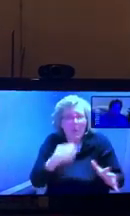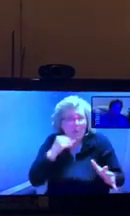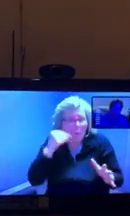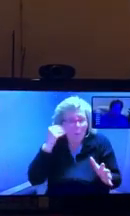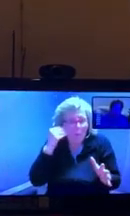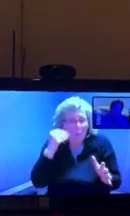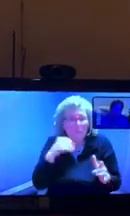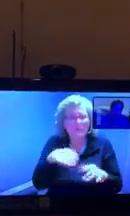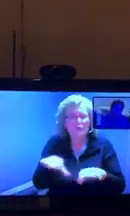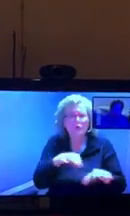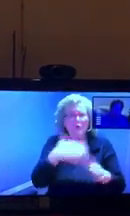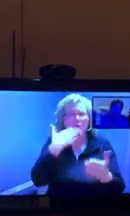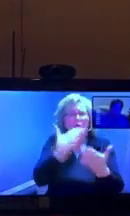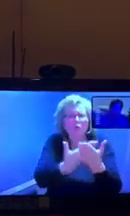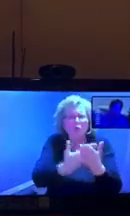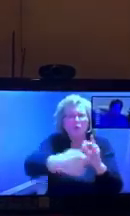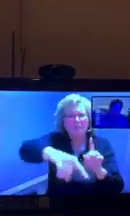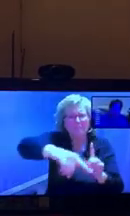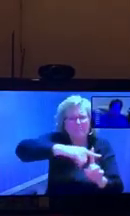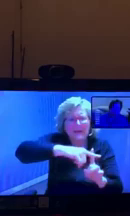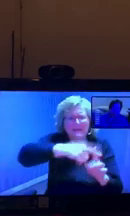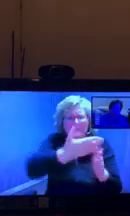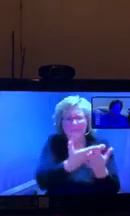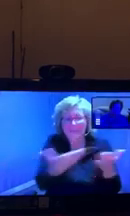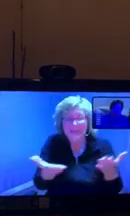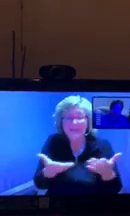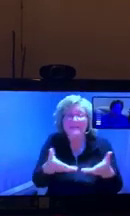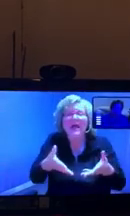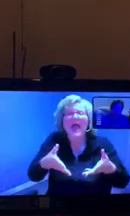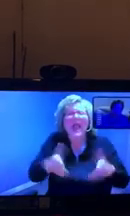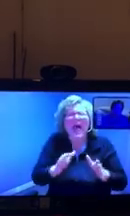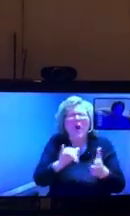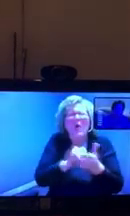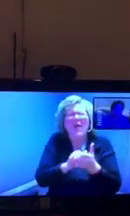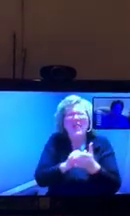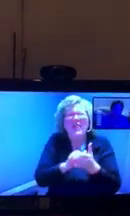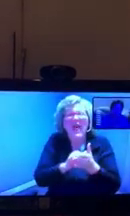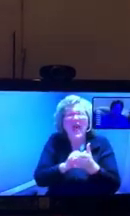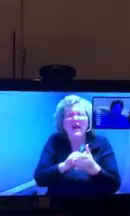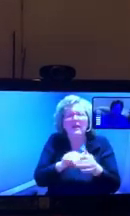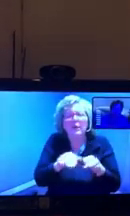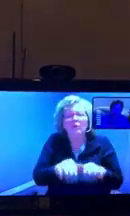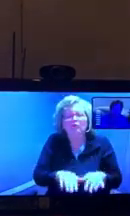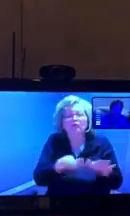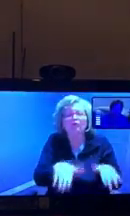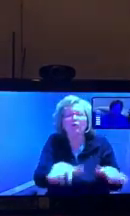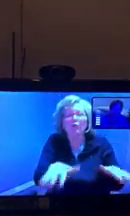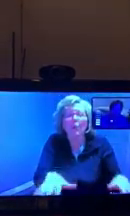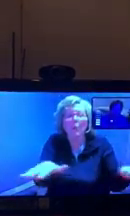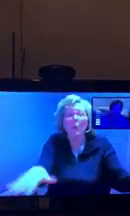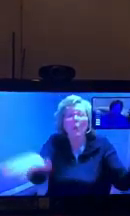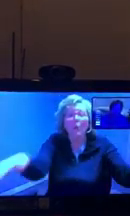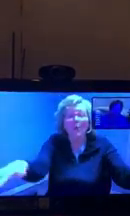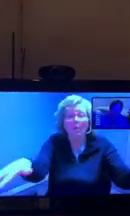good, positive things and allowing the ripple effect from that to touch lives everywhere. So that's our